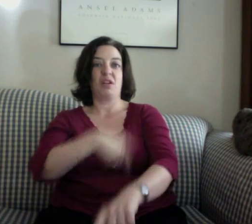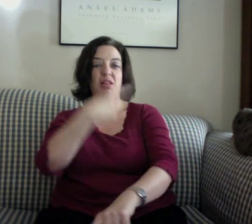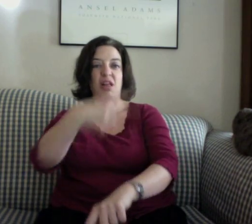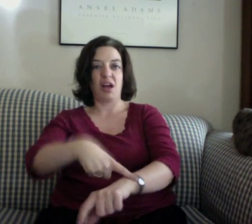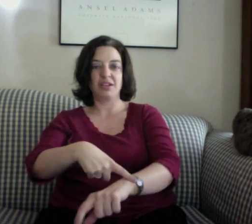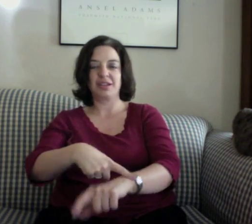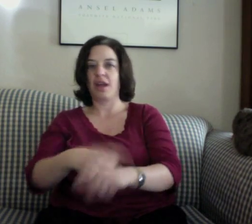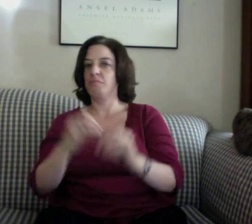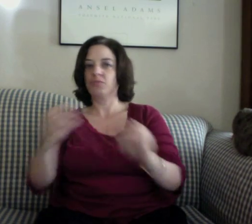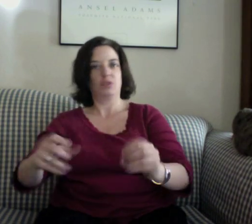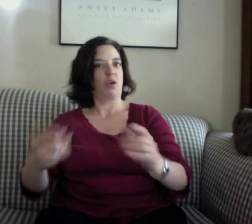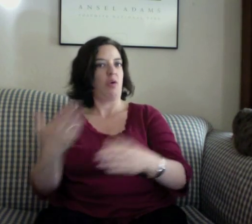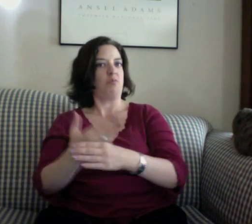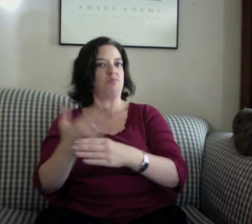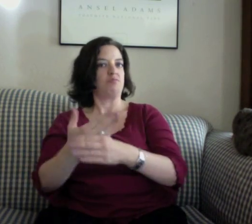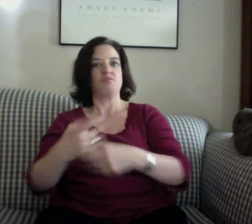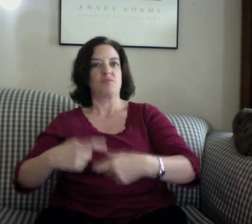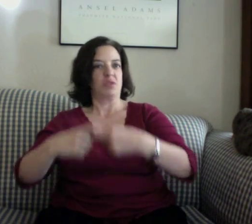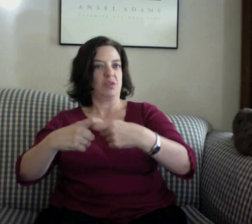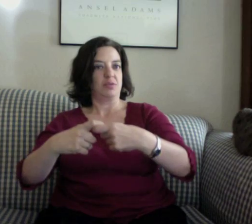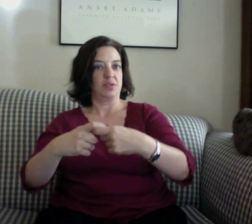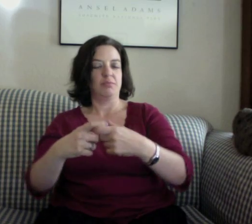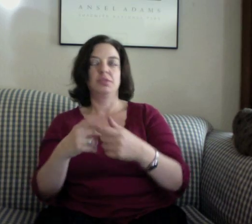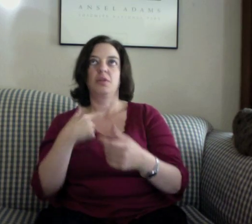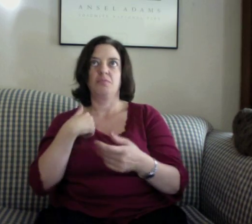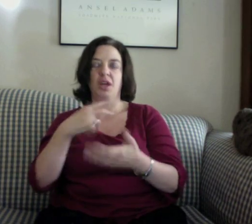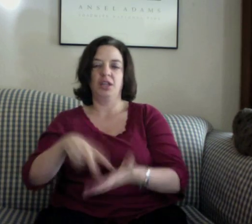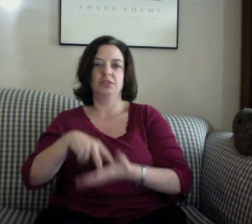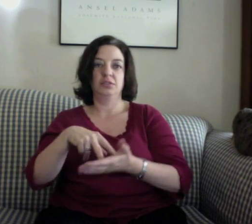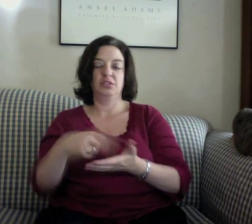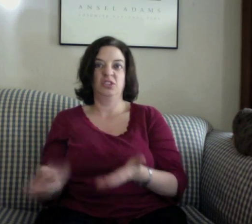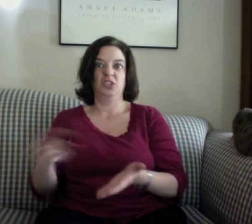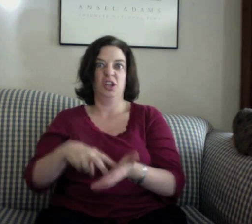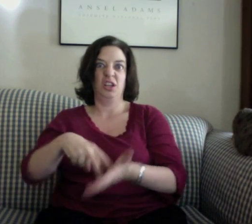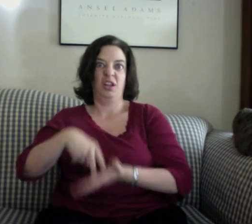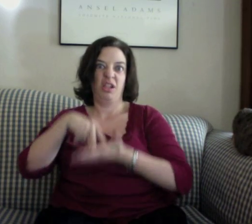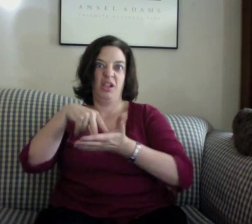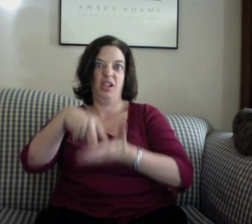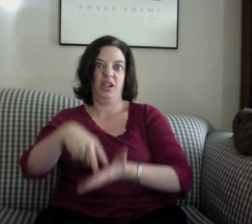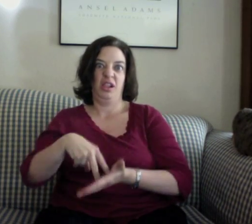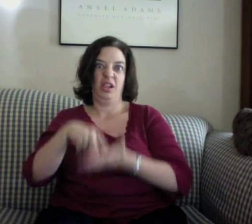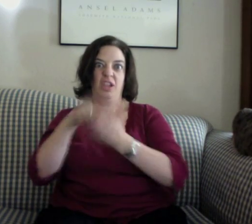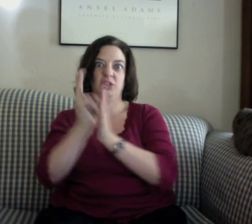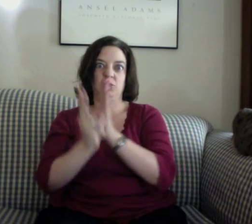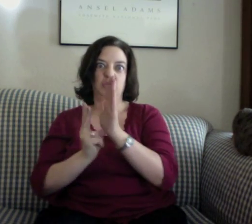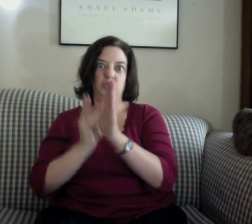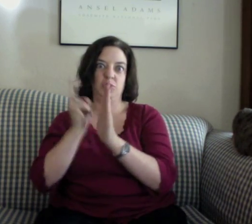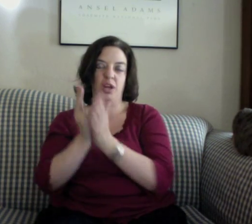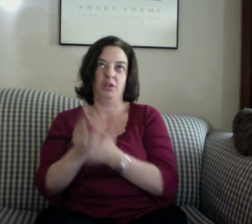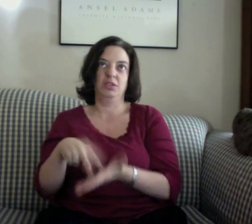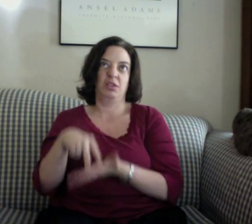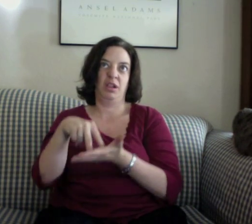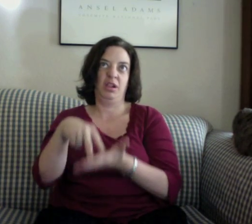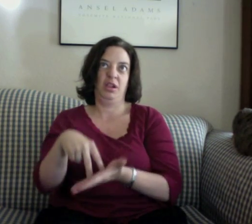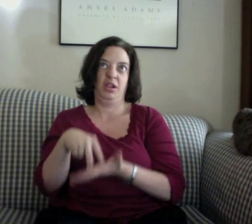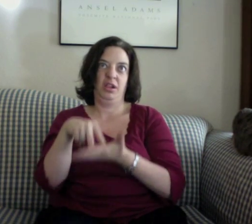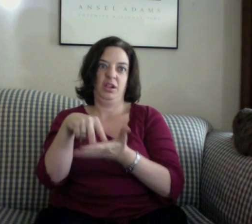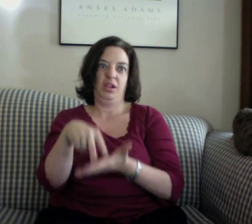That means it happens for a long time without interruptions or breaks. So like I stood up for 2 hours and I was